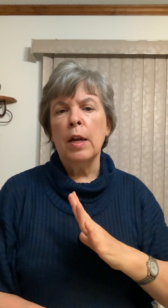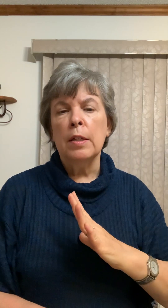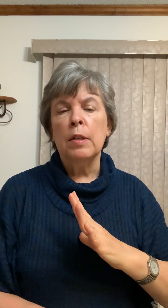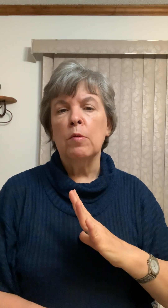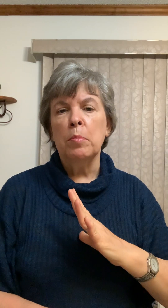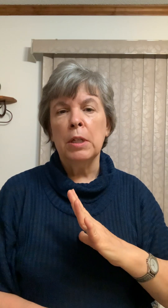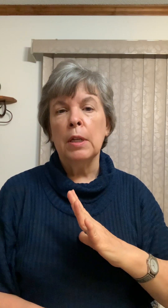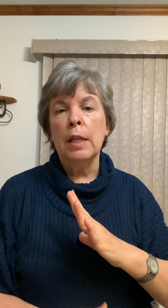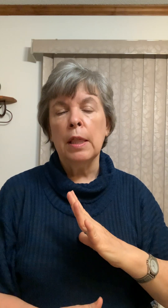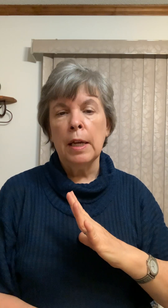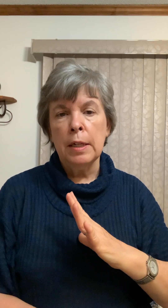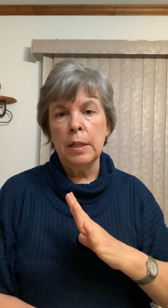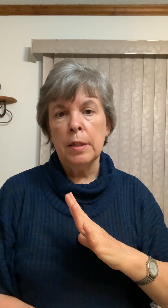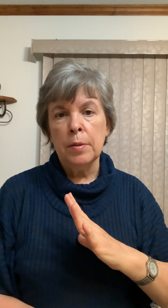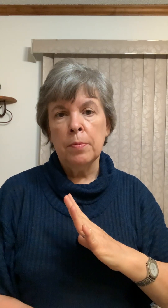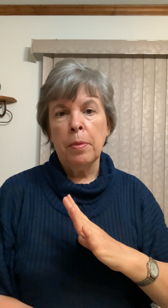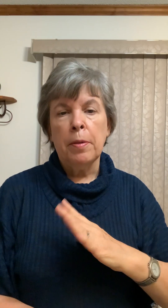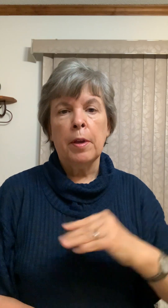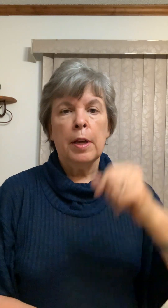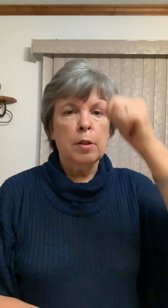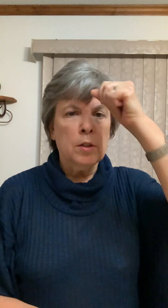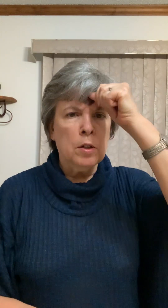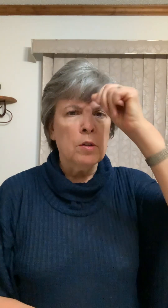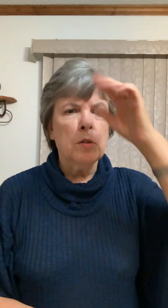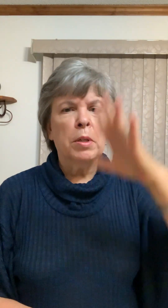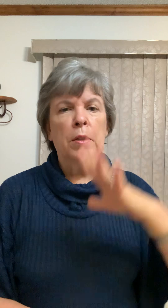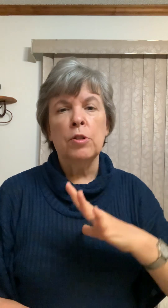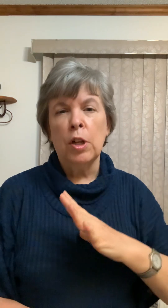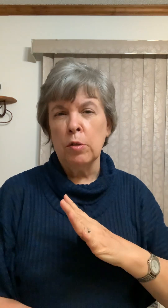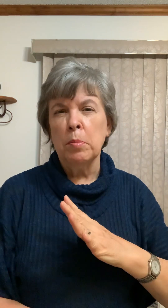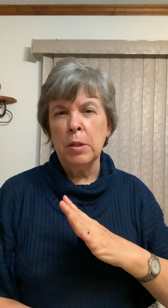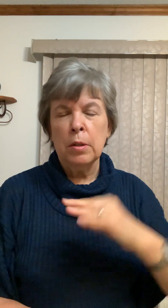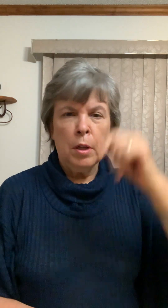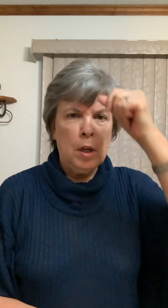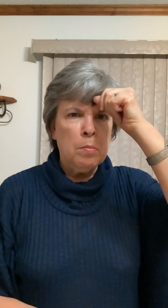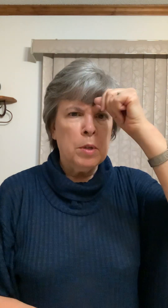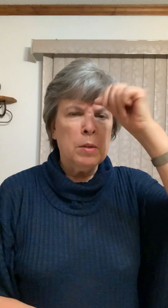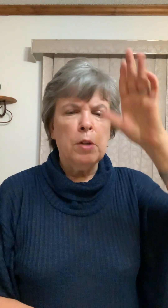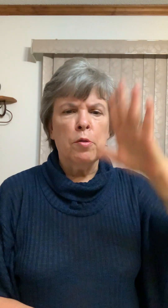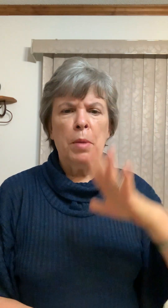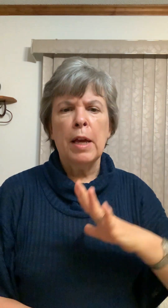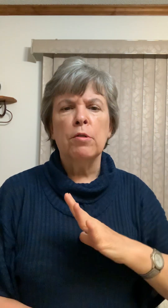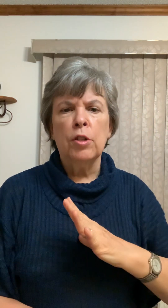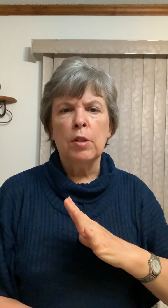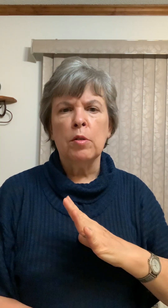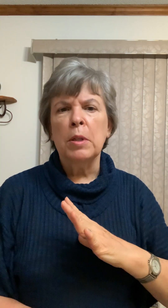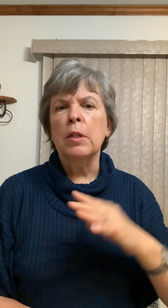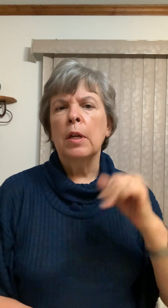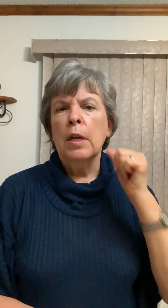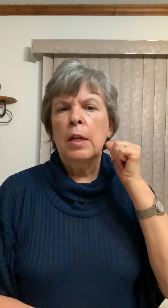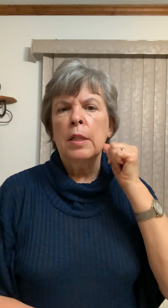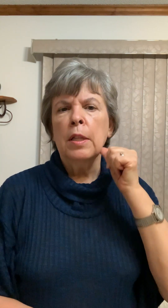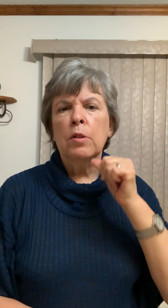fine would be a lady. Okay, this can also be gentleman, but either man or gentleman, and then this would